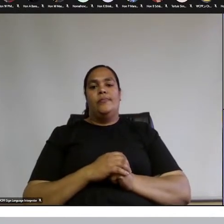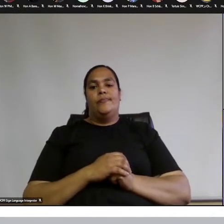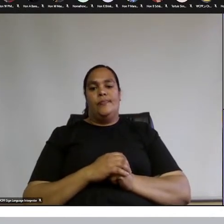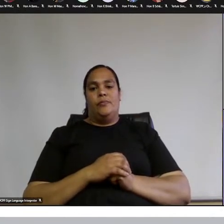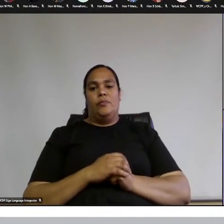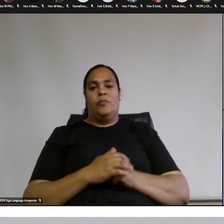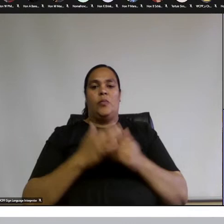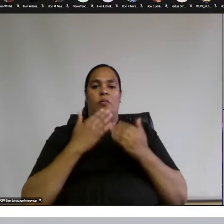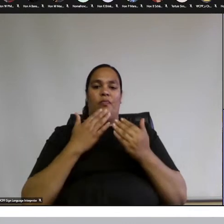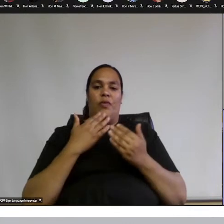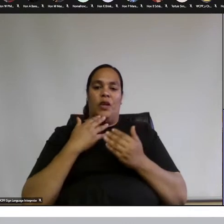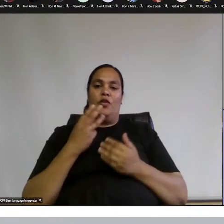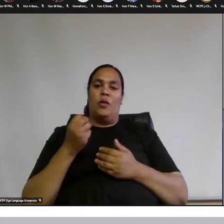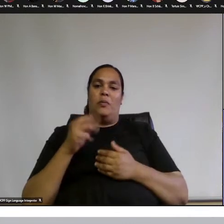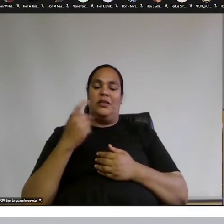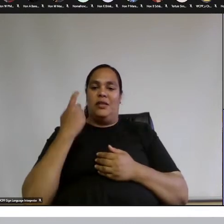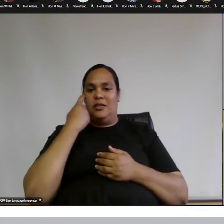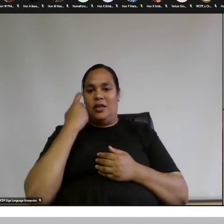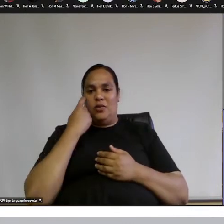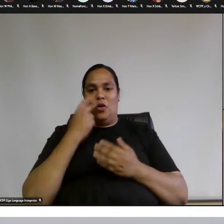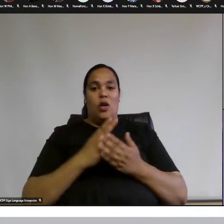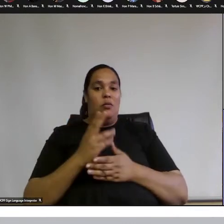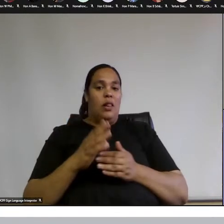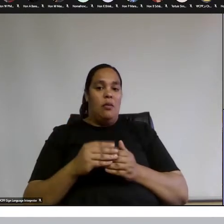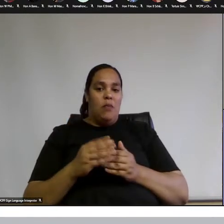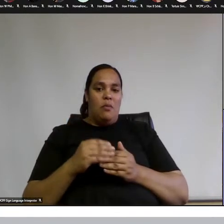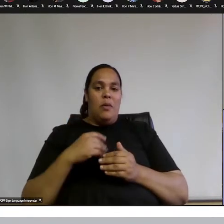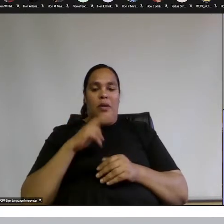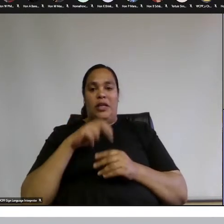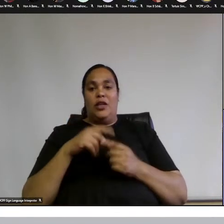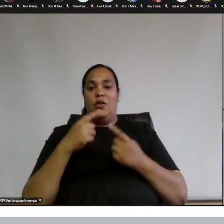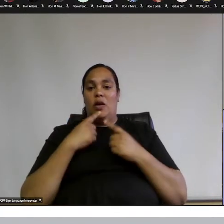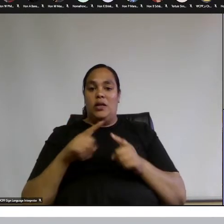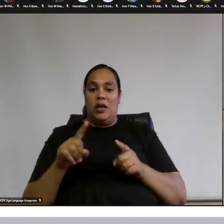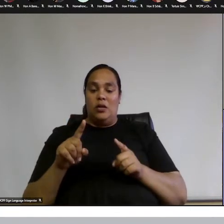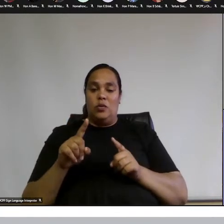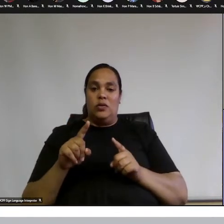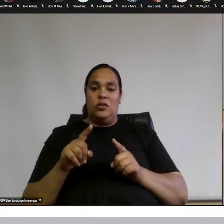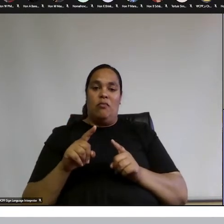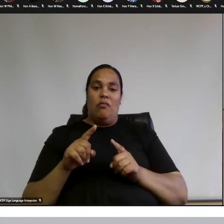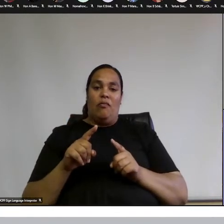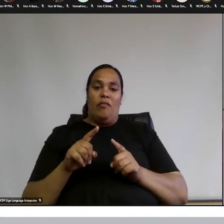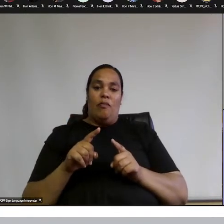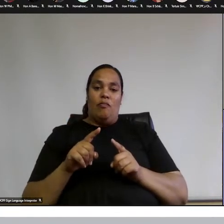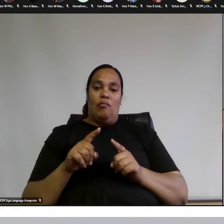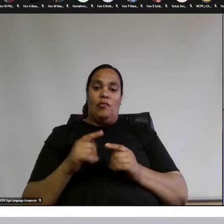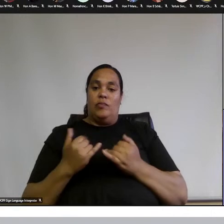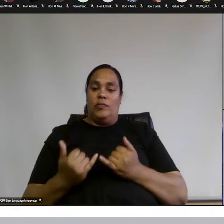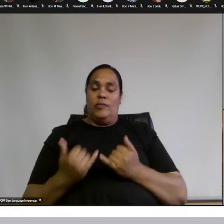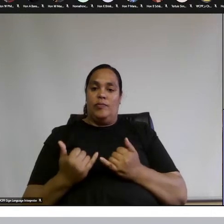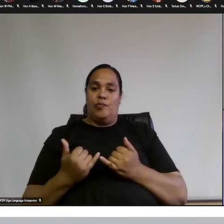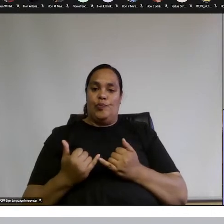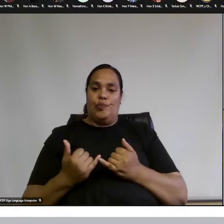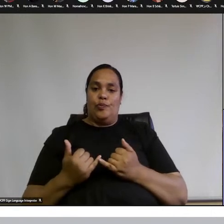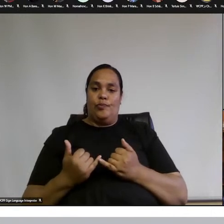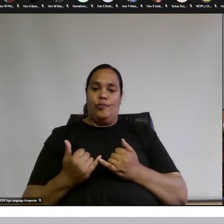Thank you, Mr. Secretary. Honourable members, I have to announce that it's